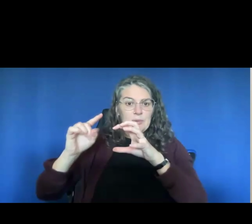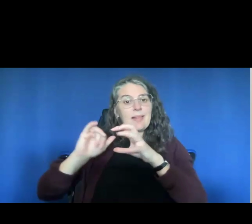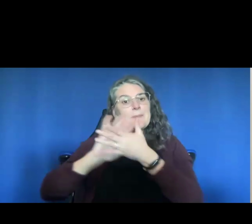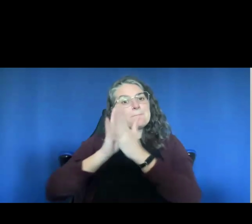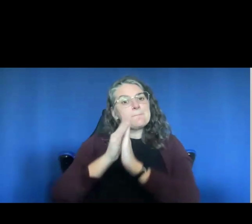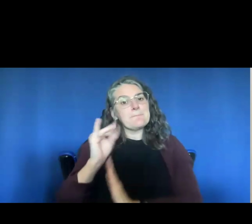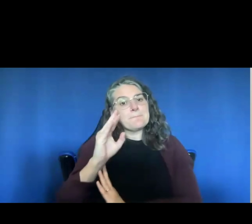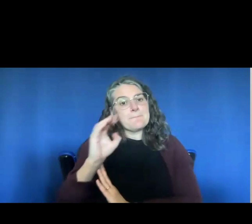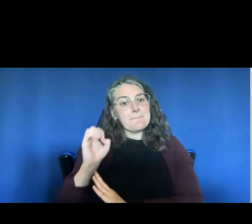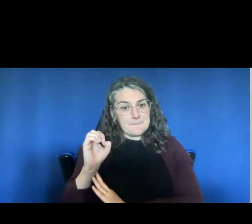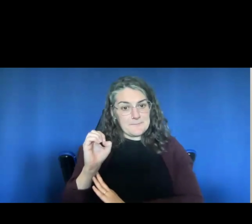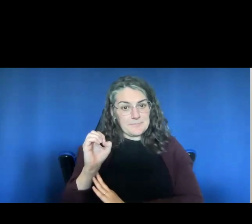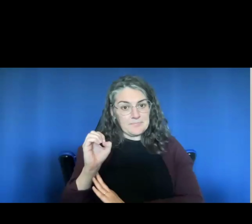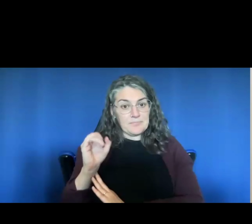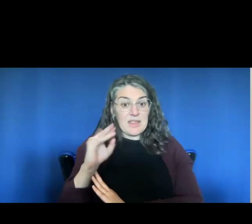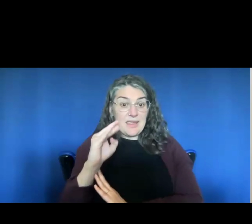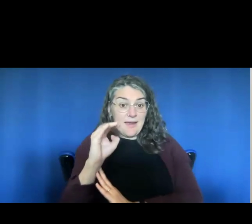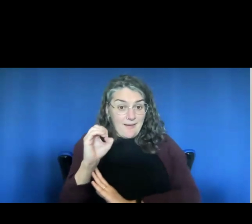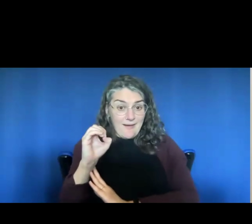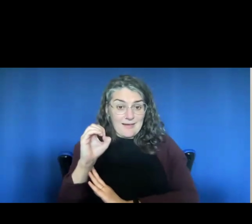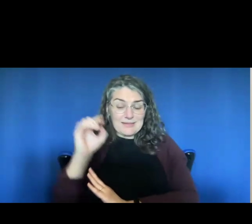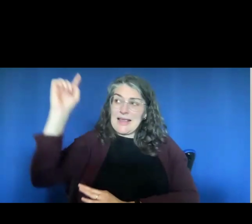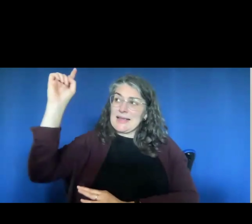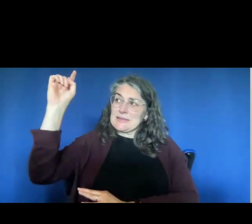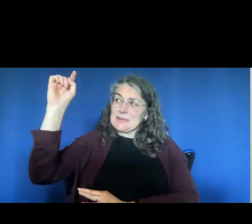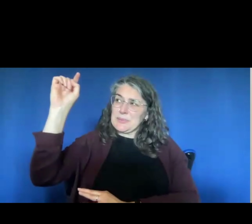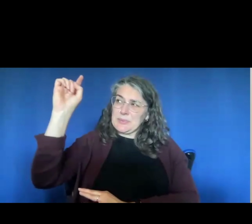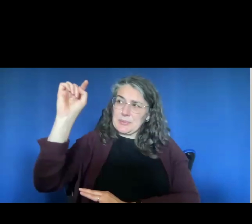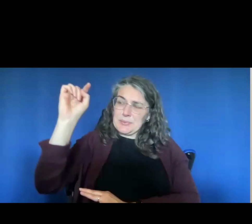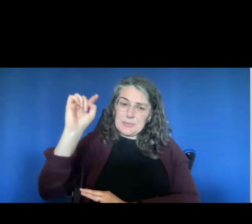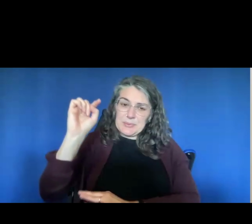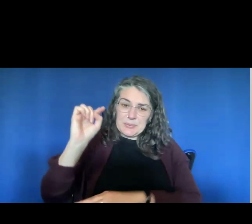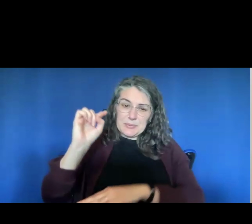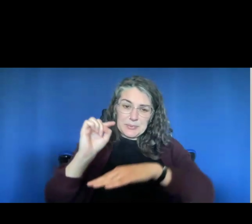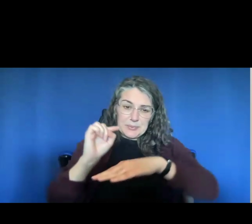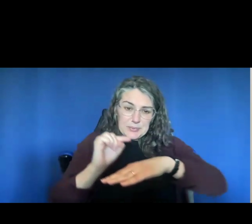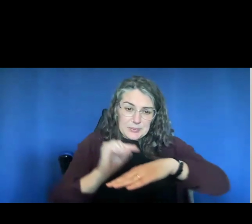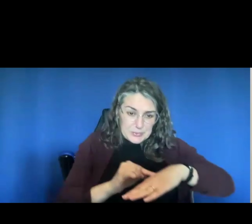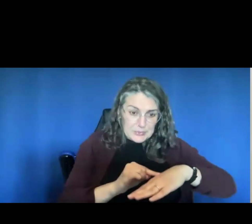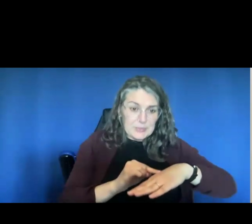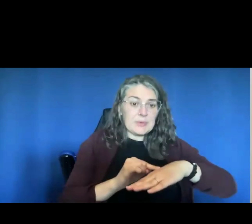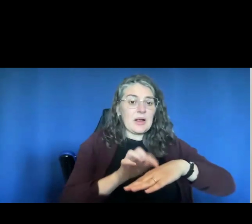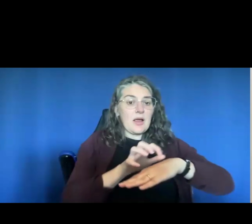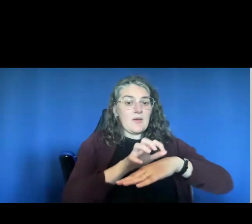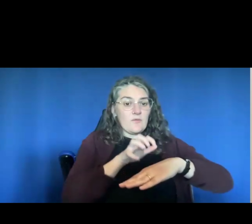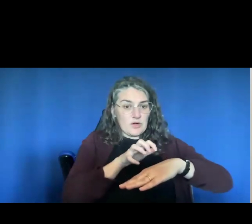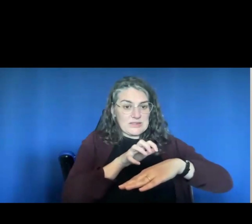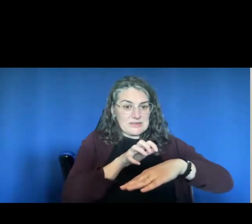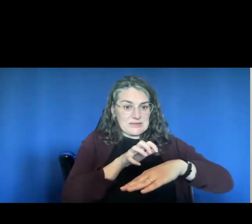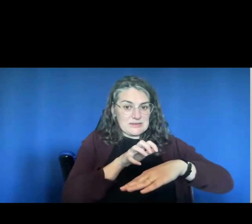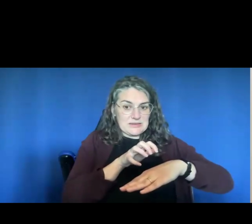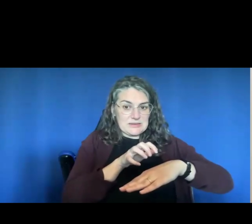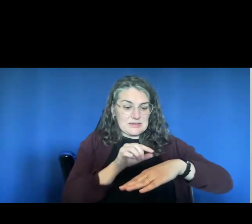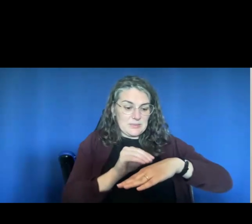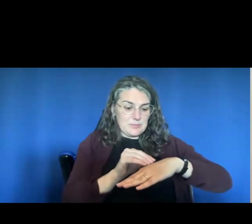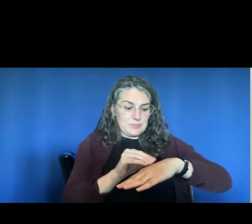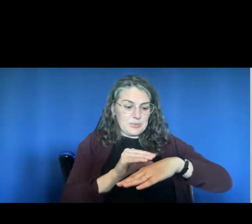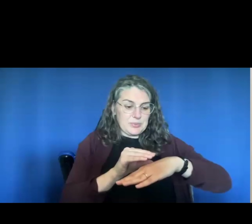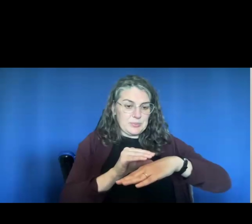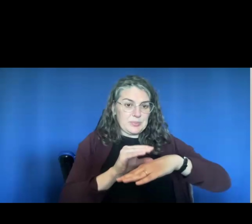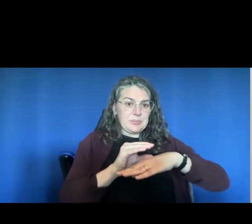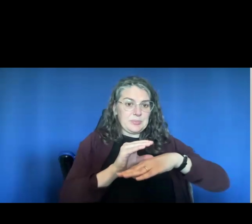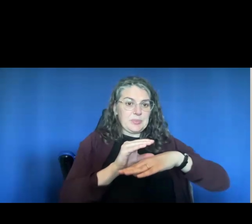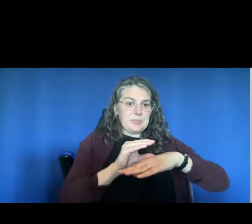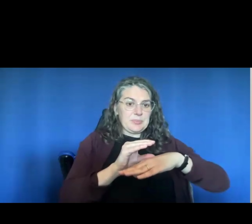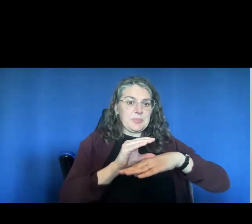crystal. As the ice crystal falls to the ground, water vapor freezes onto the primary crystal, building new crystals,